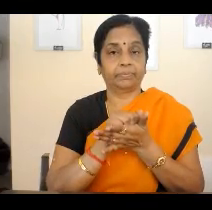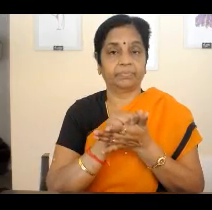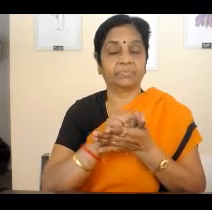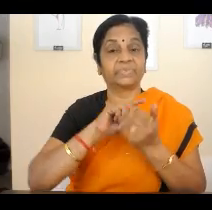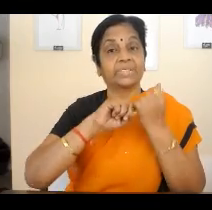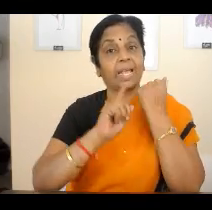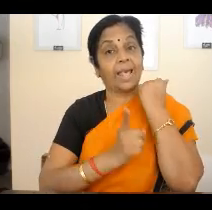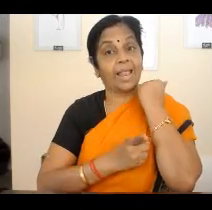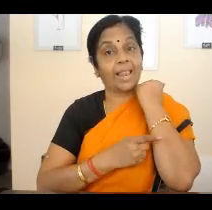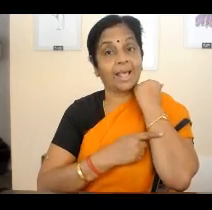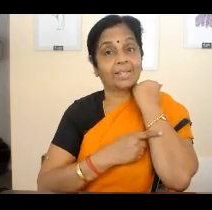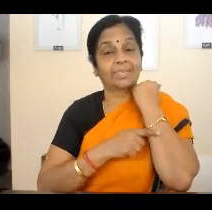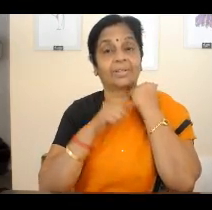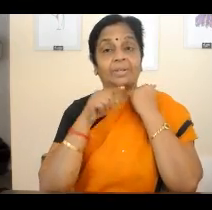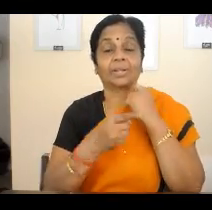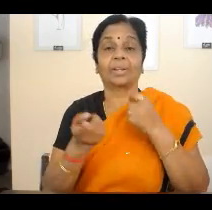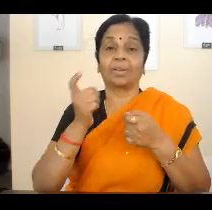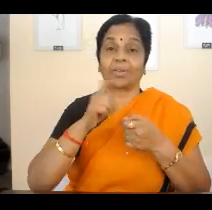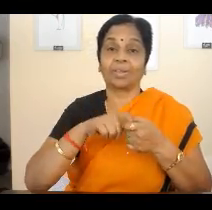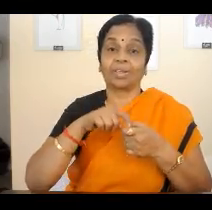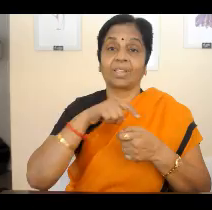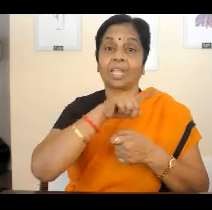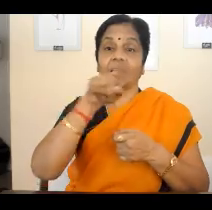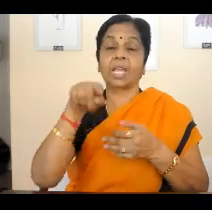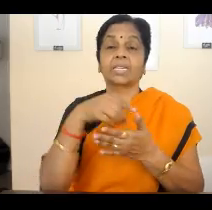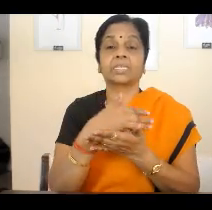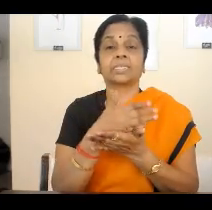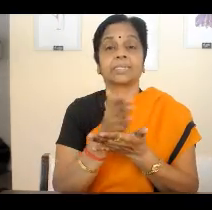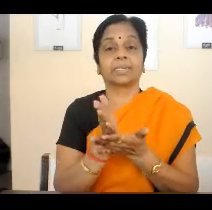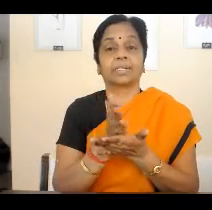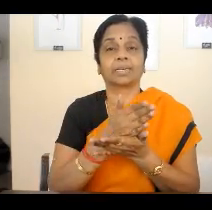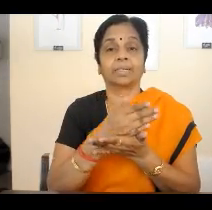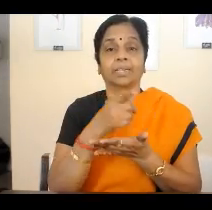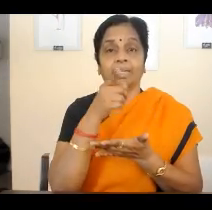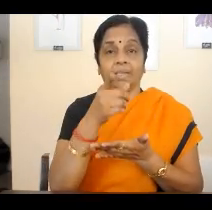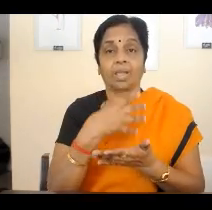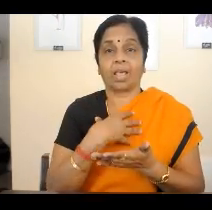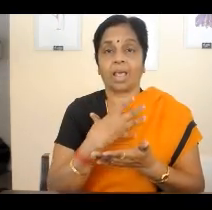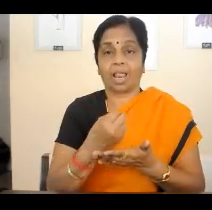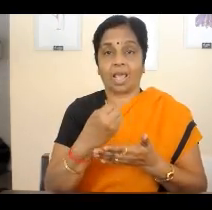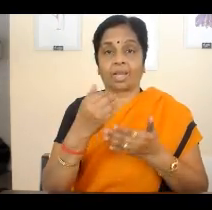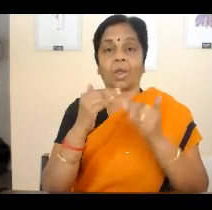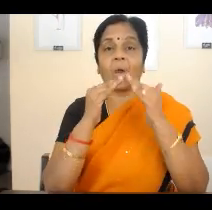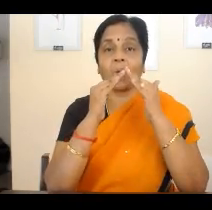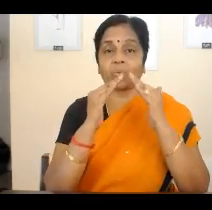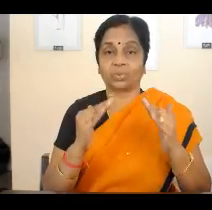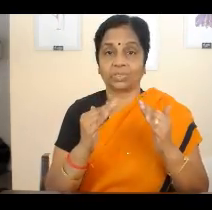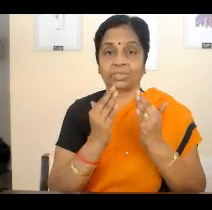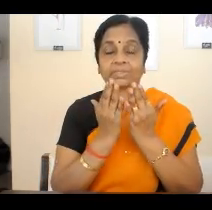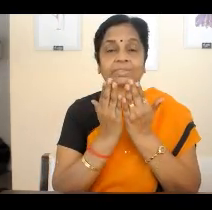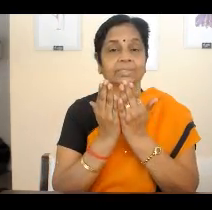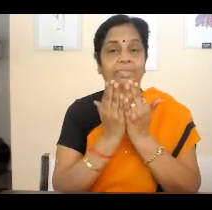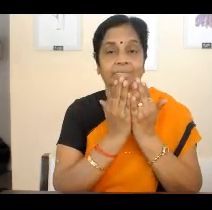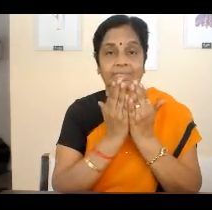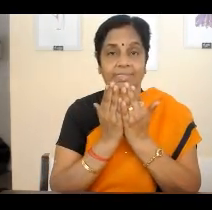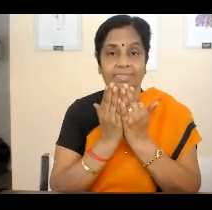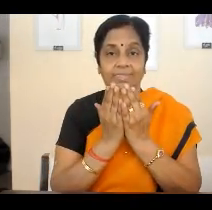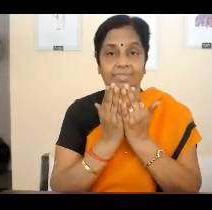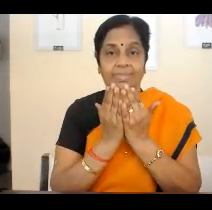Lastly, it includes all services like housing, education,